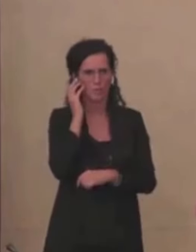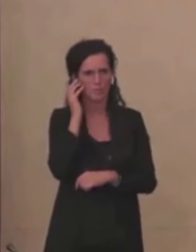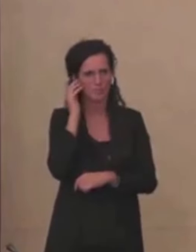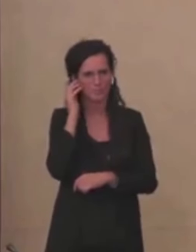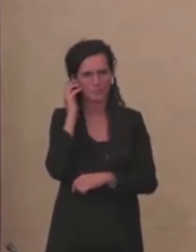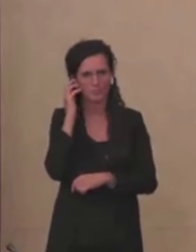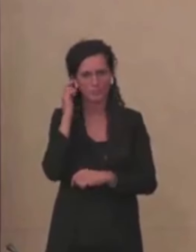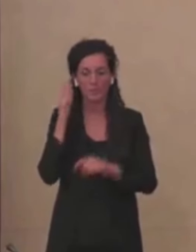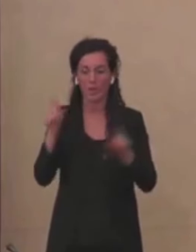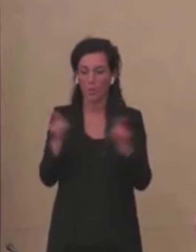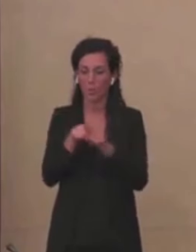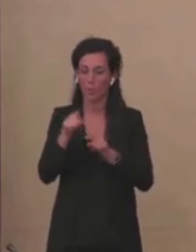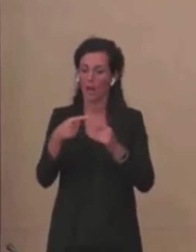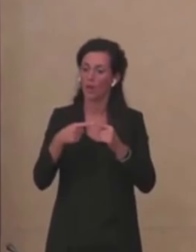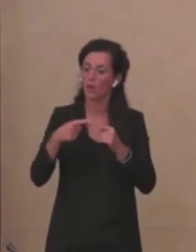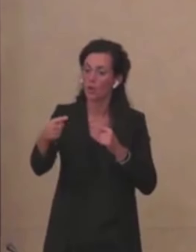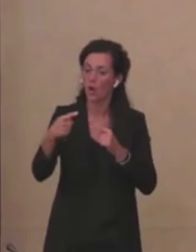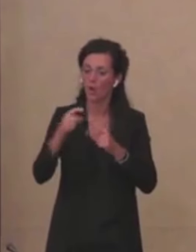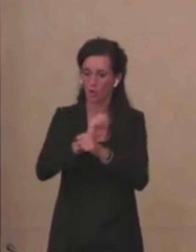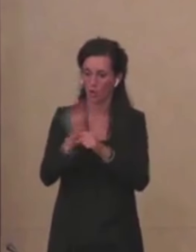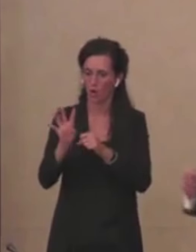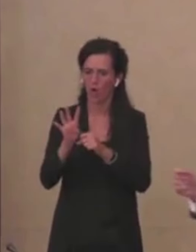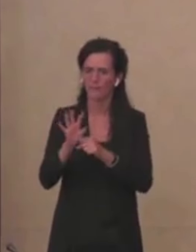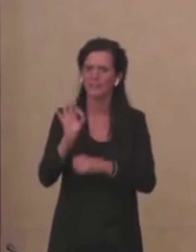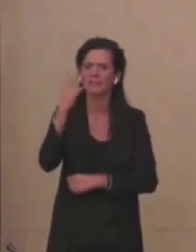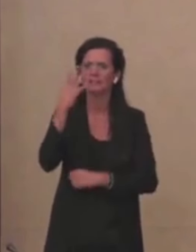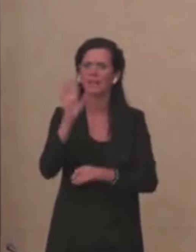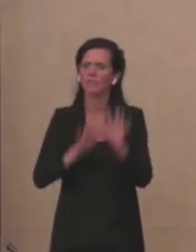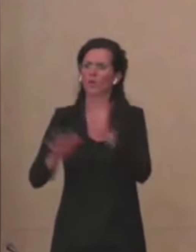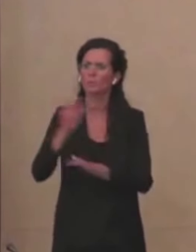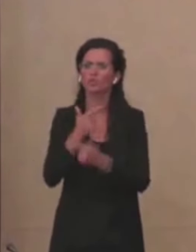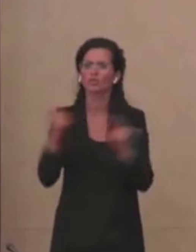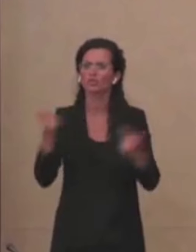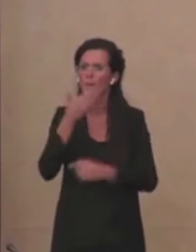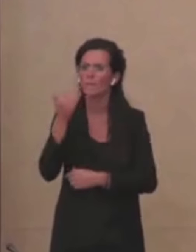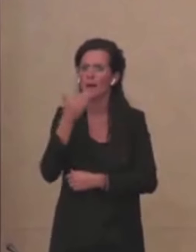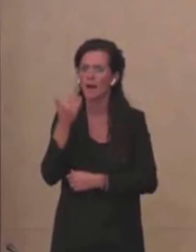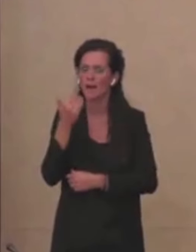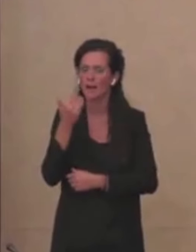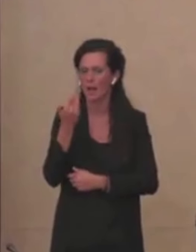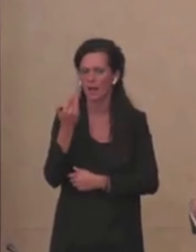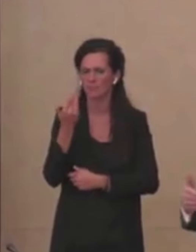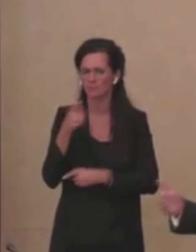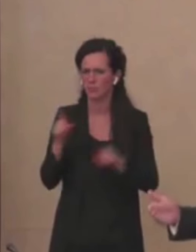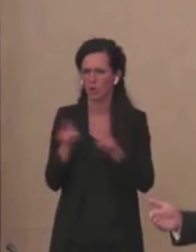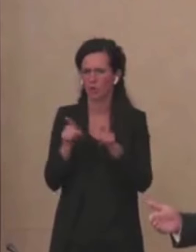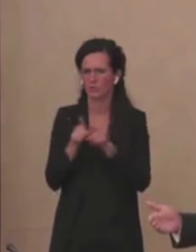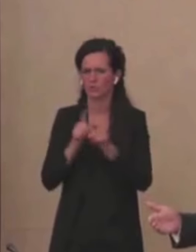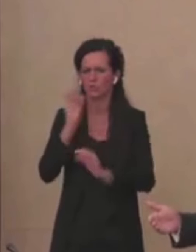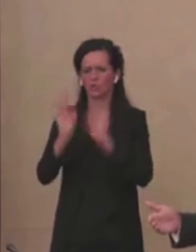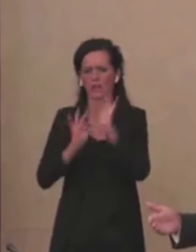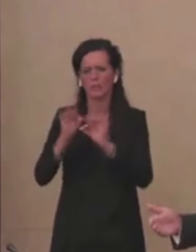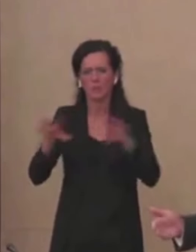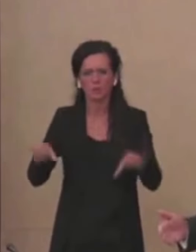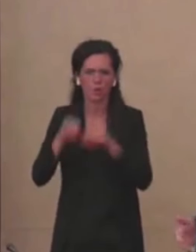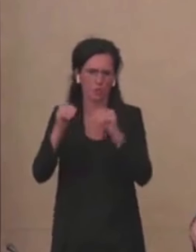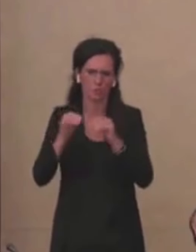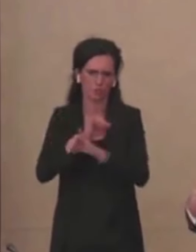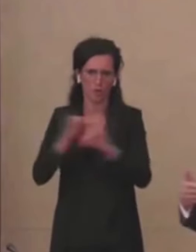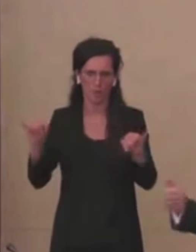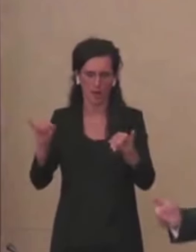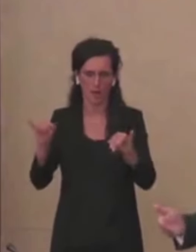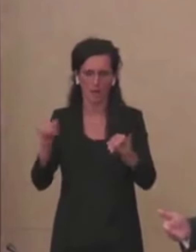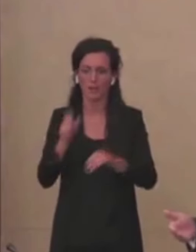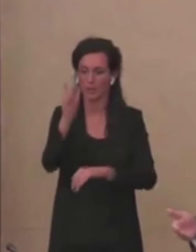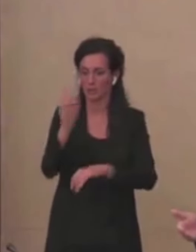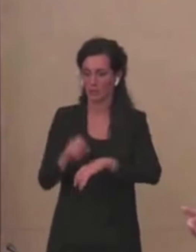a patient-by-patient basis and base all determinations on their O2 levels